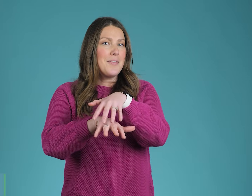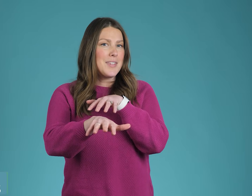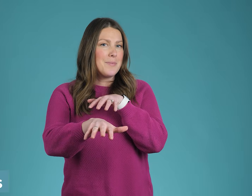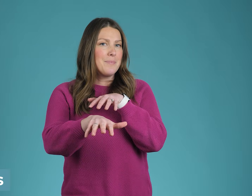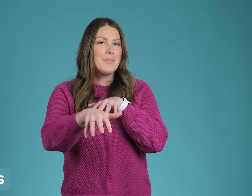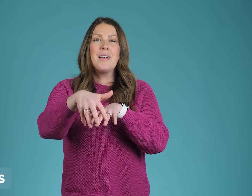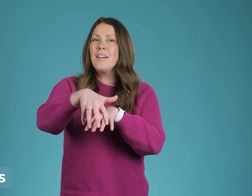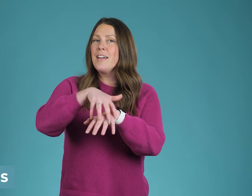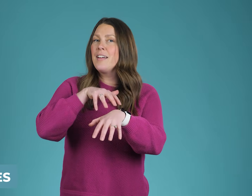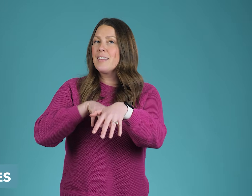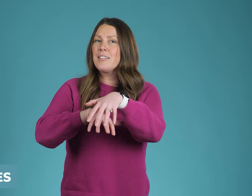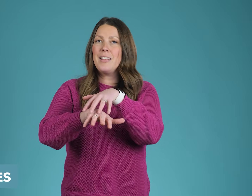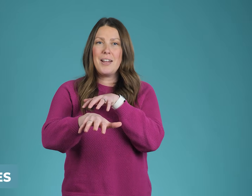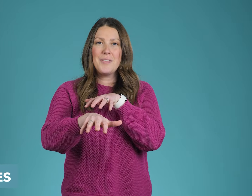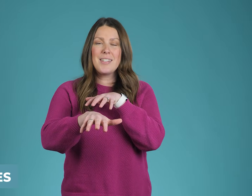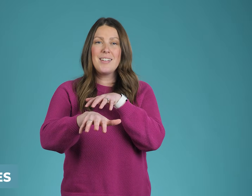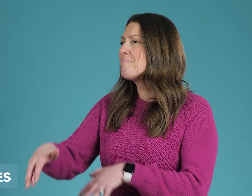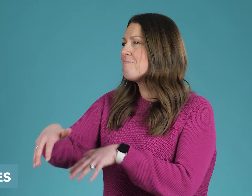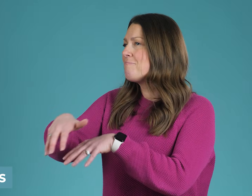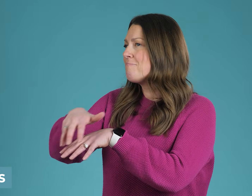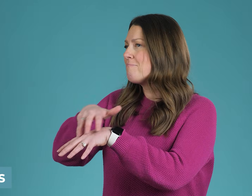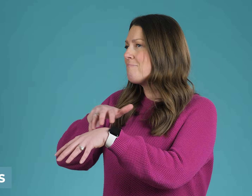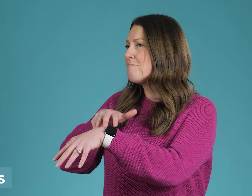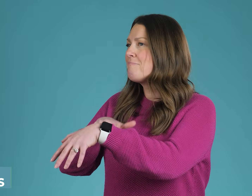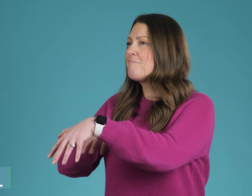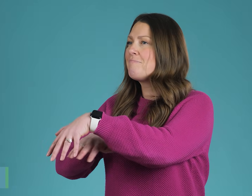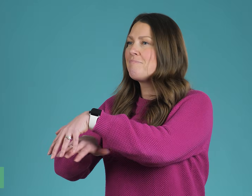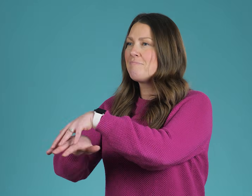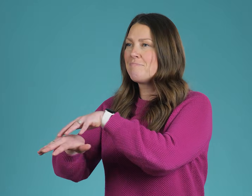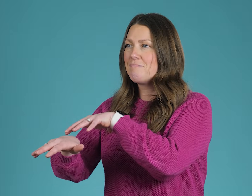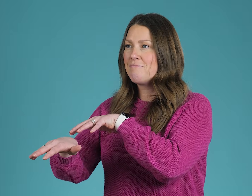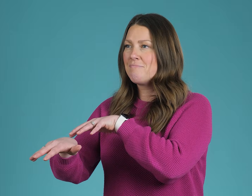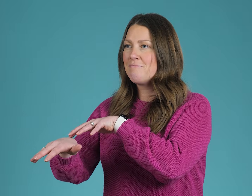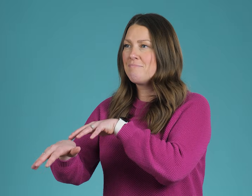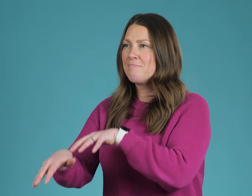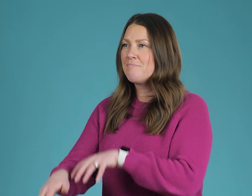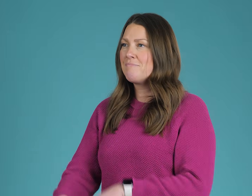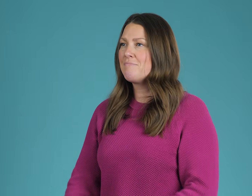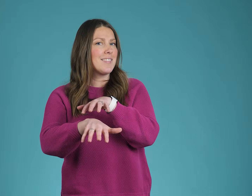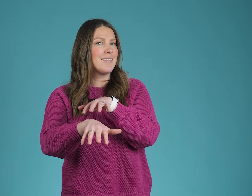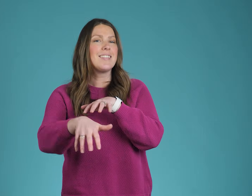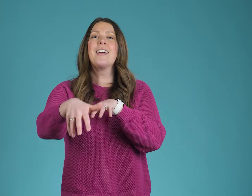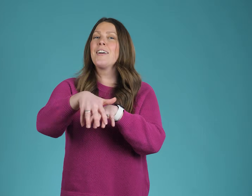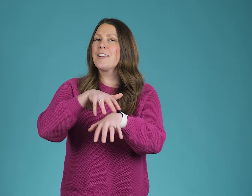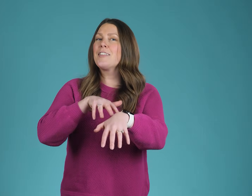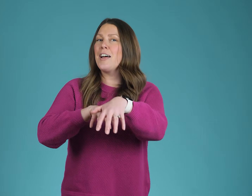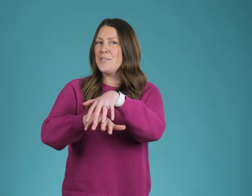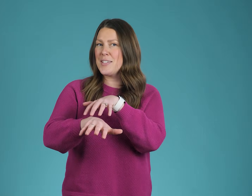Gloves, gloves. It's like you're putting on the gloves on your hands. Gloves.